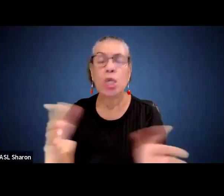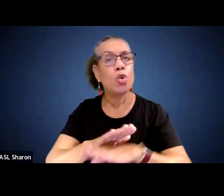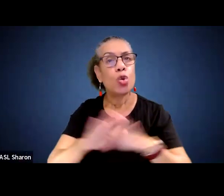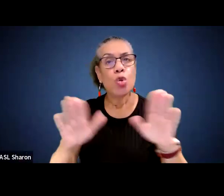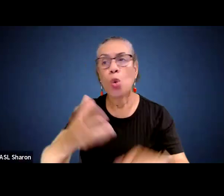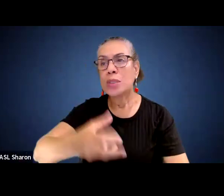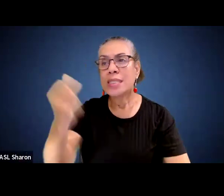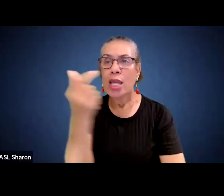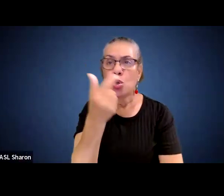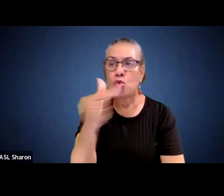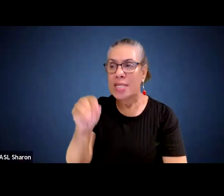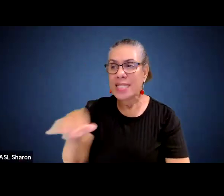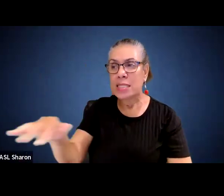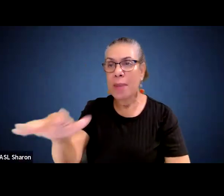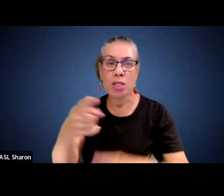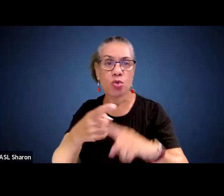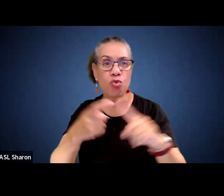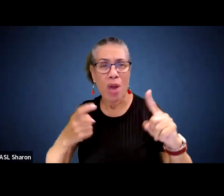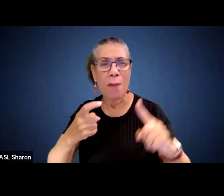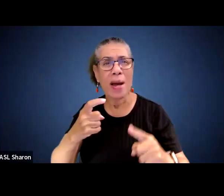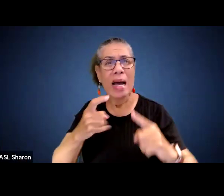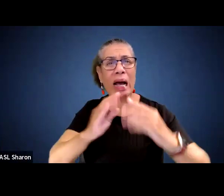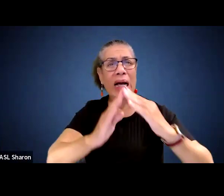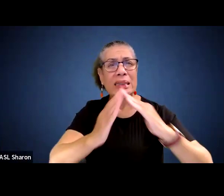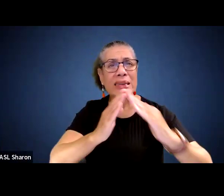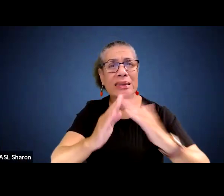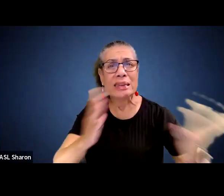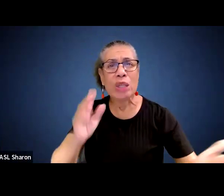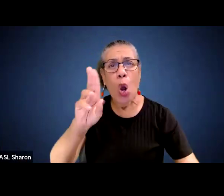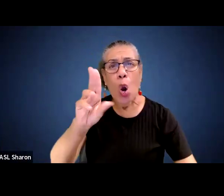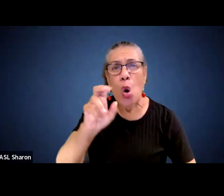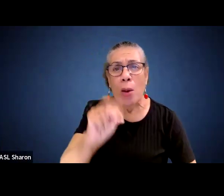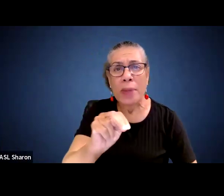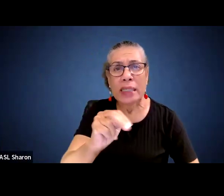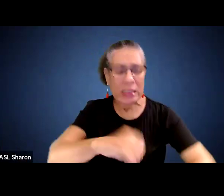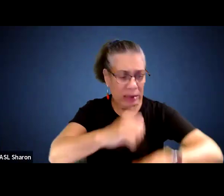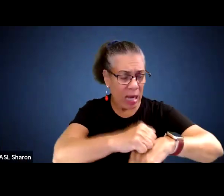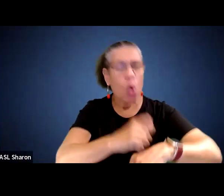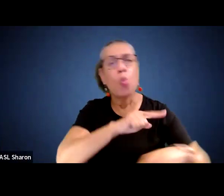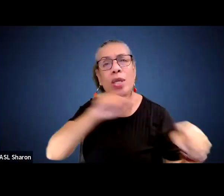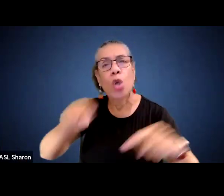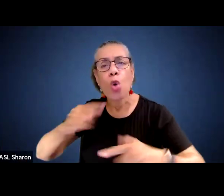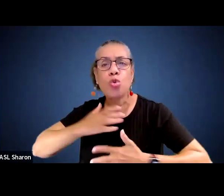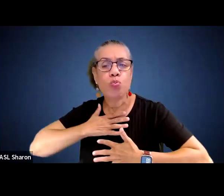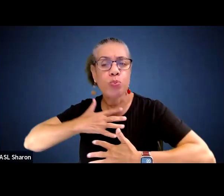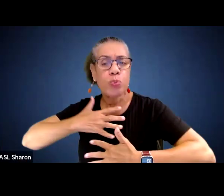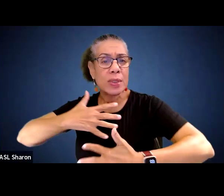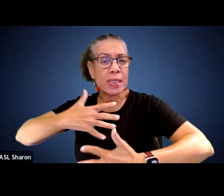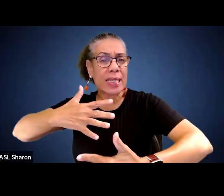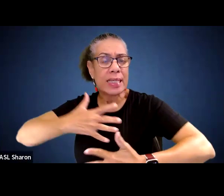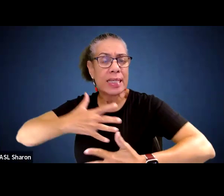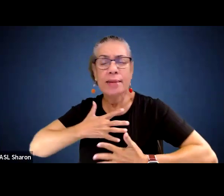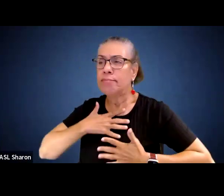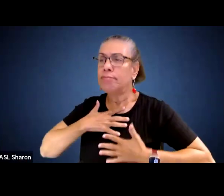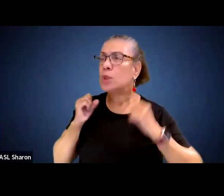green space from an urban environment. That is where people come to breathe, to exercise, to gather